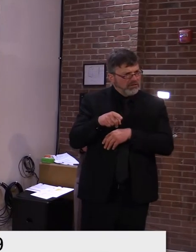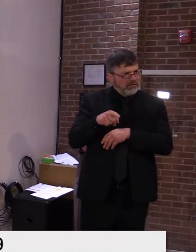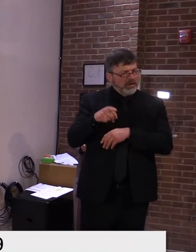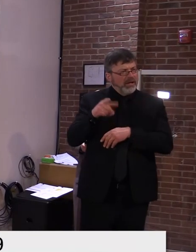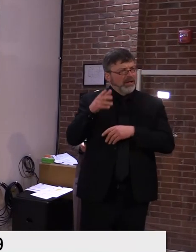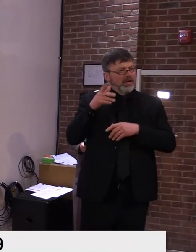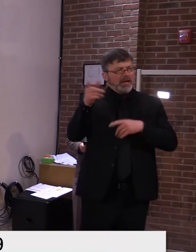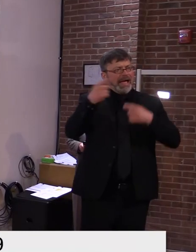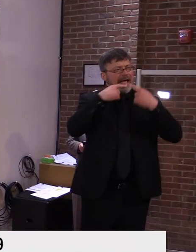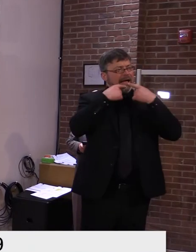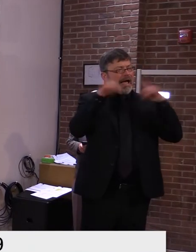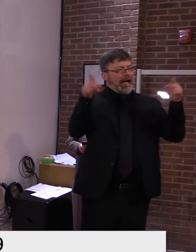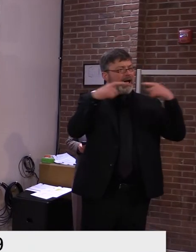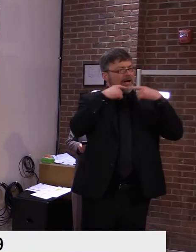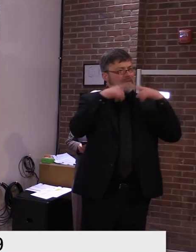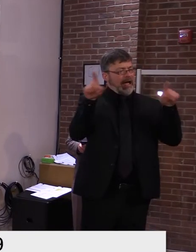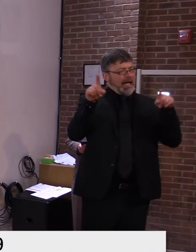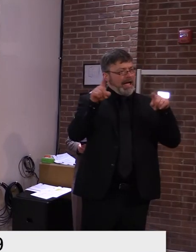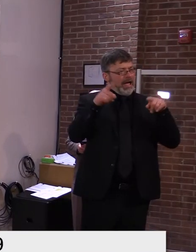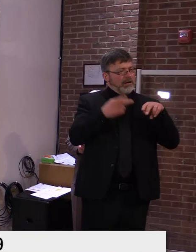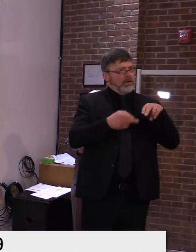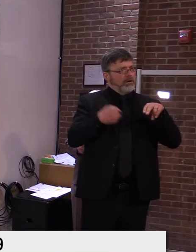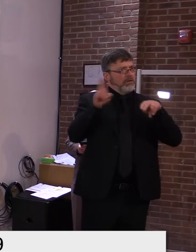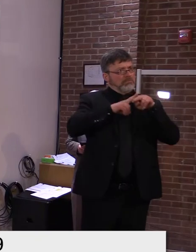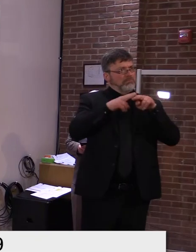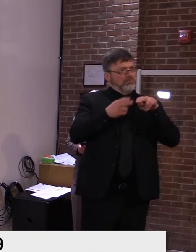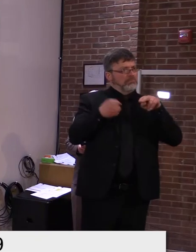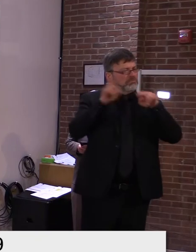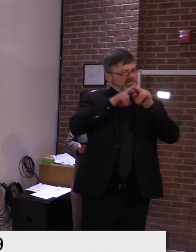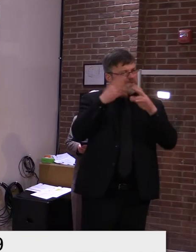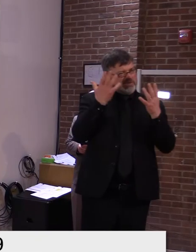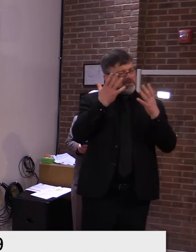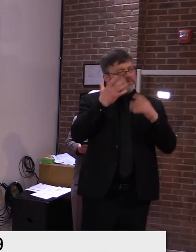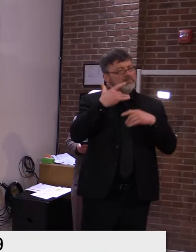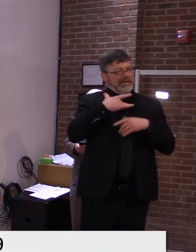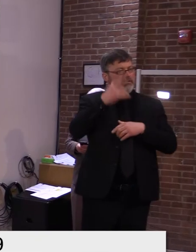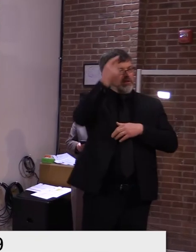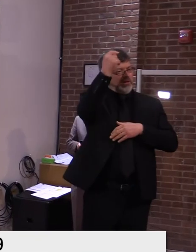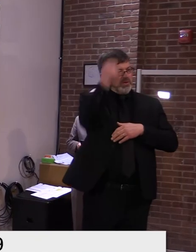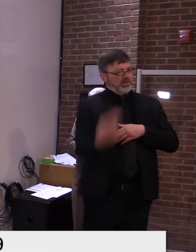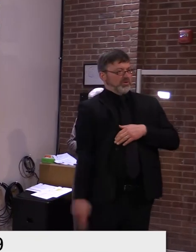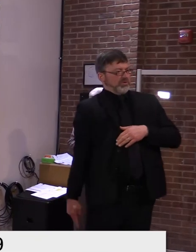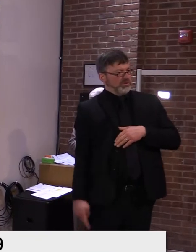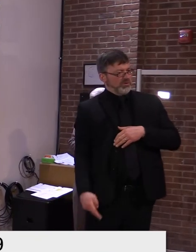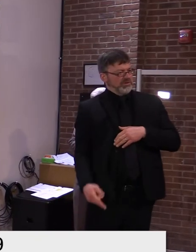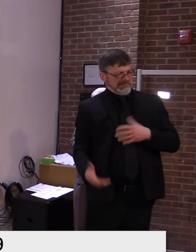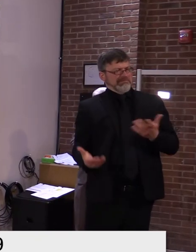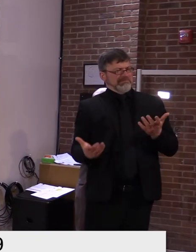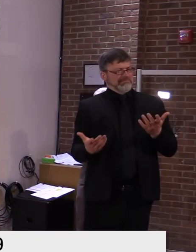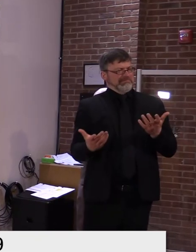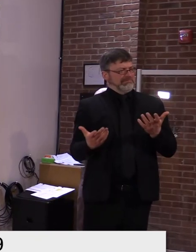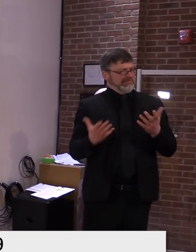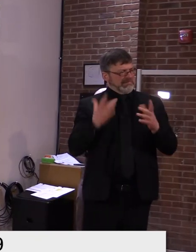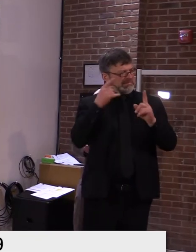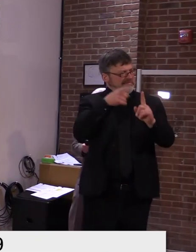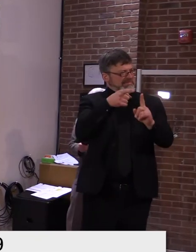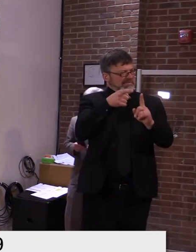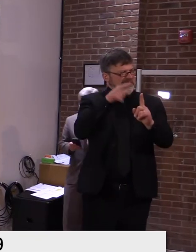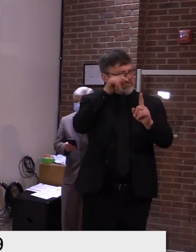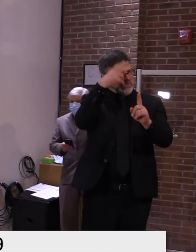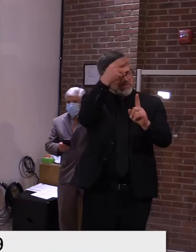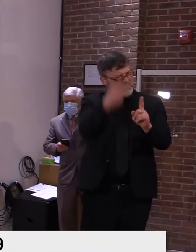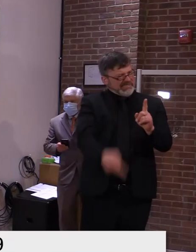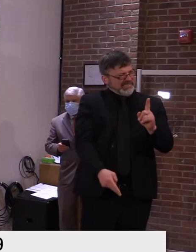I don't know, but I would suspect that it had something to do with the schedule at the universities, possibly, that they